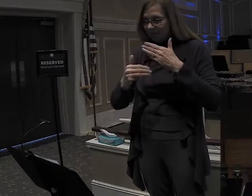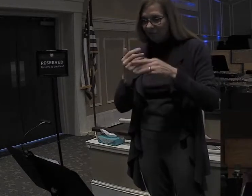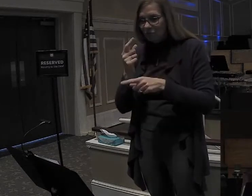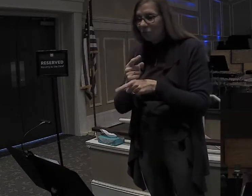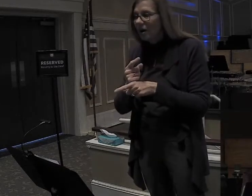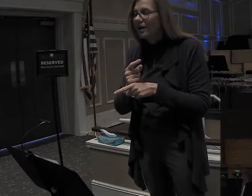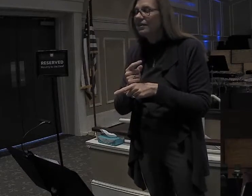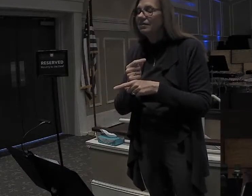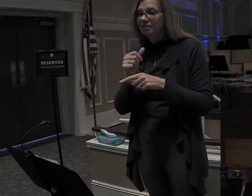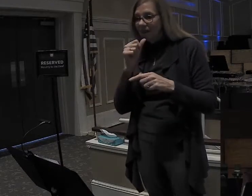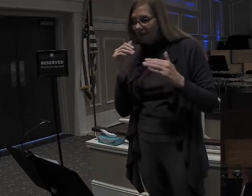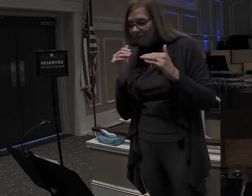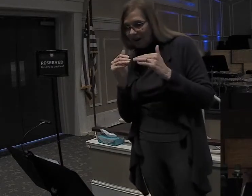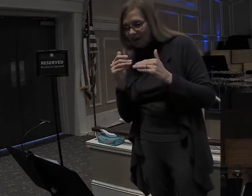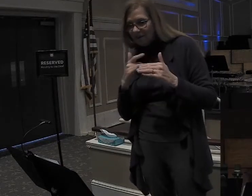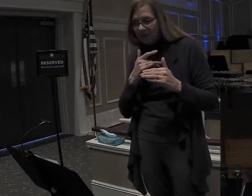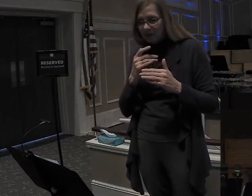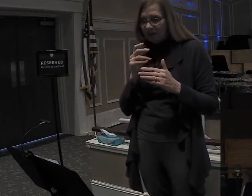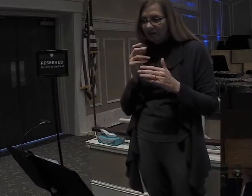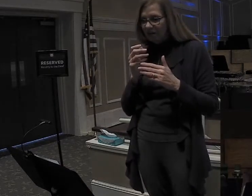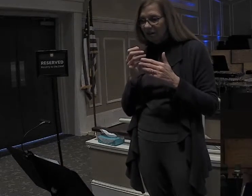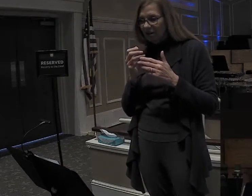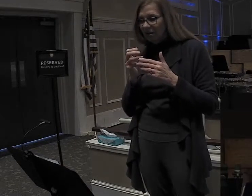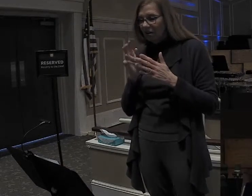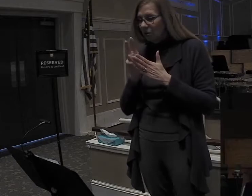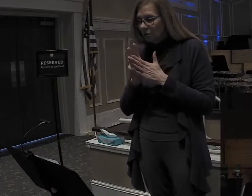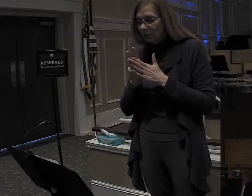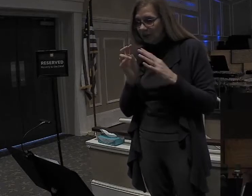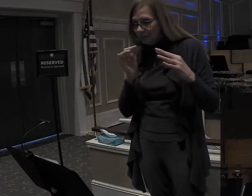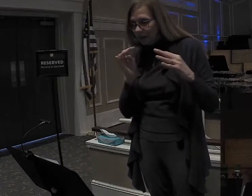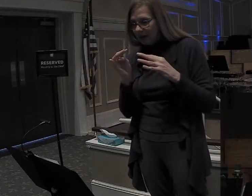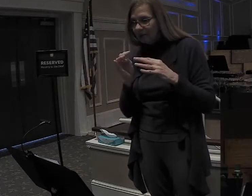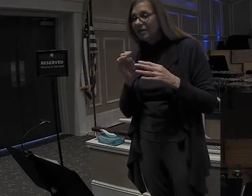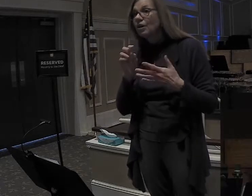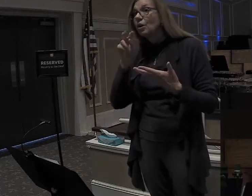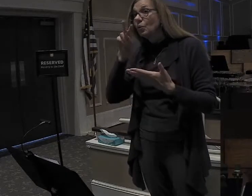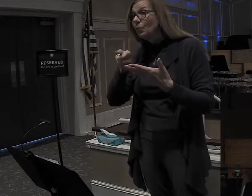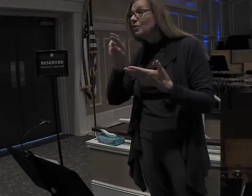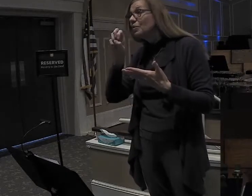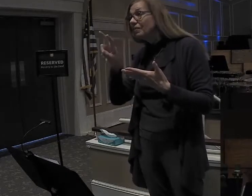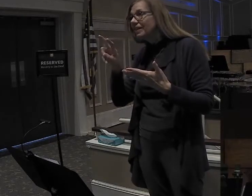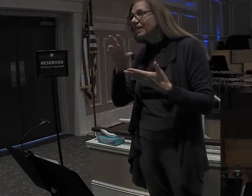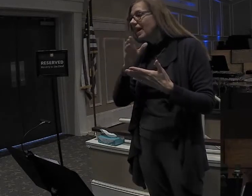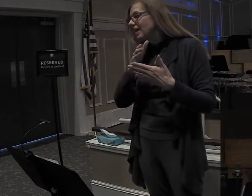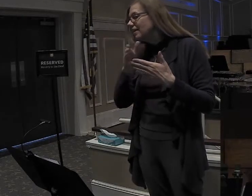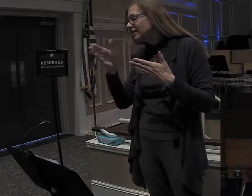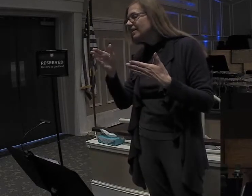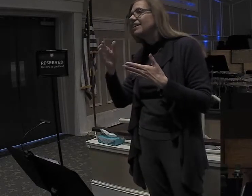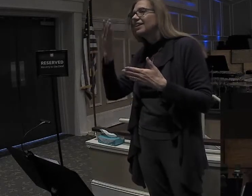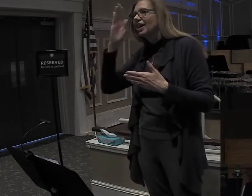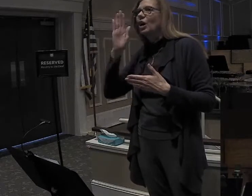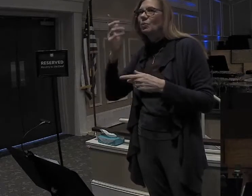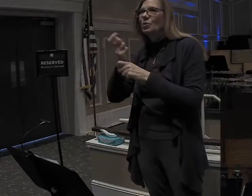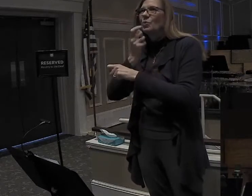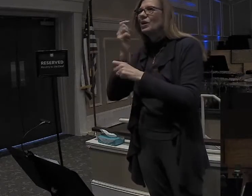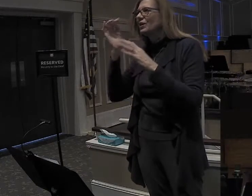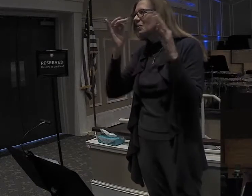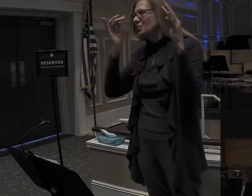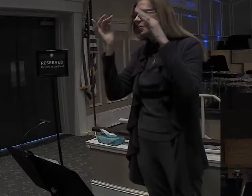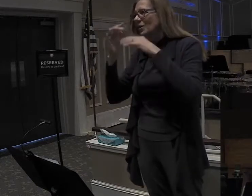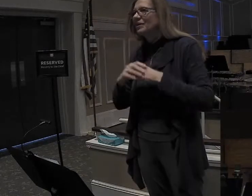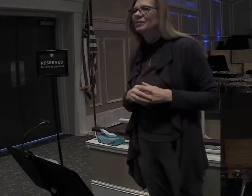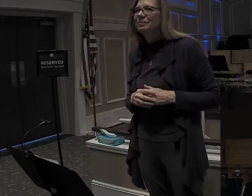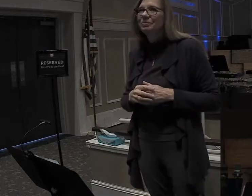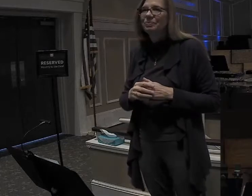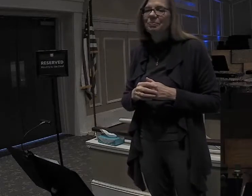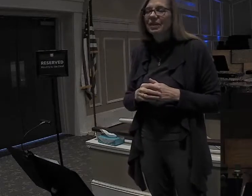When it appears that we're losing the battle, we read Revelation to be reminded that God wins the war. And so